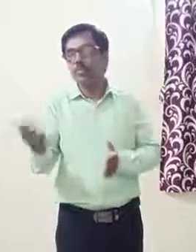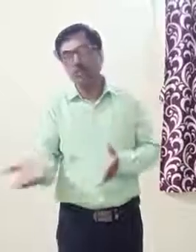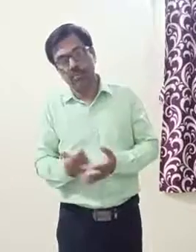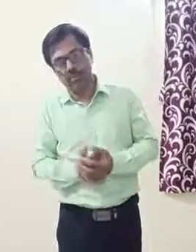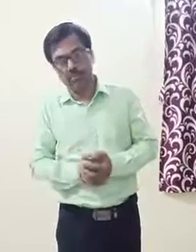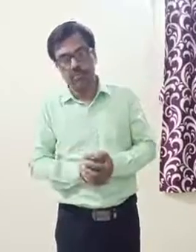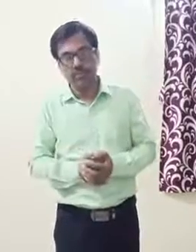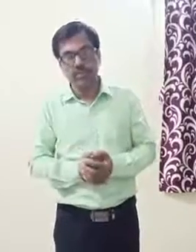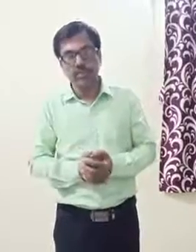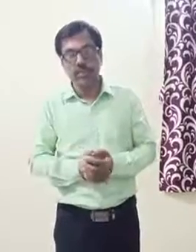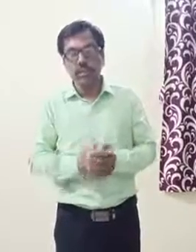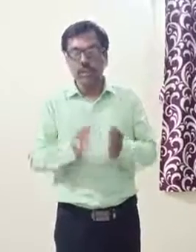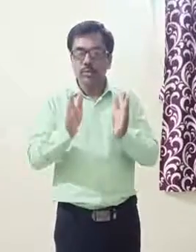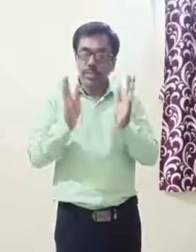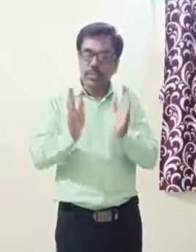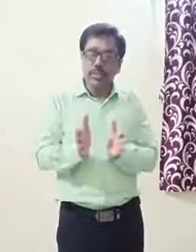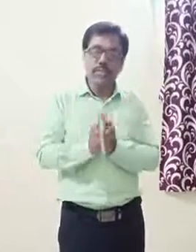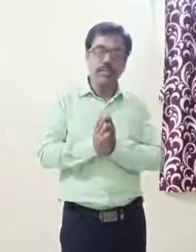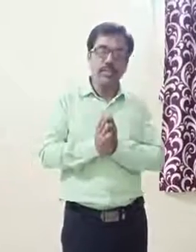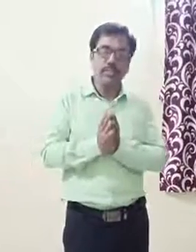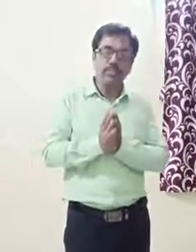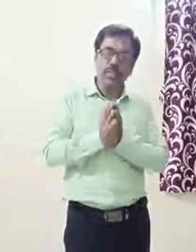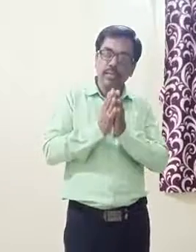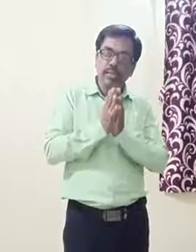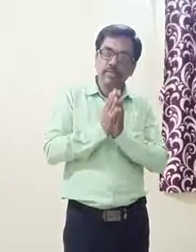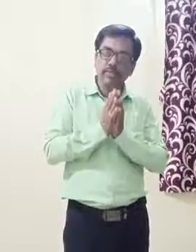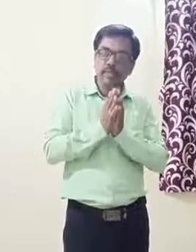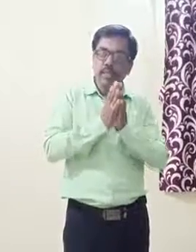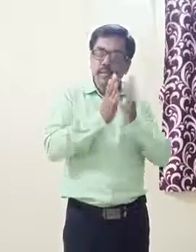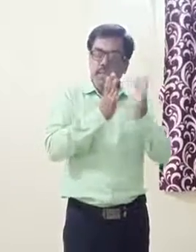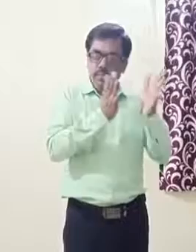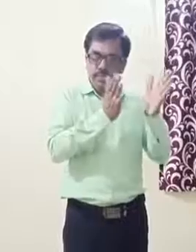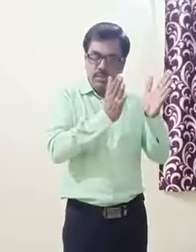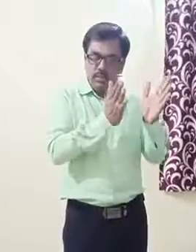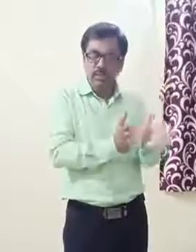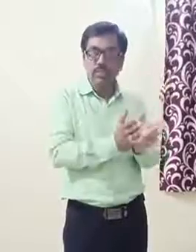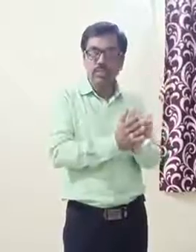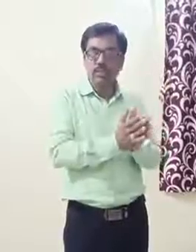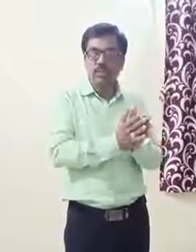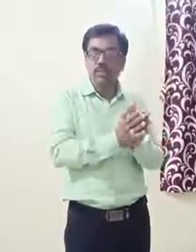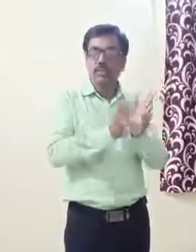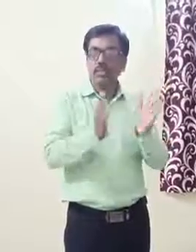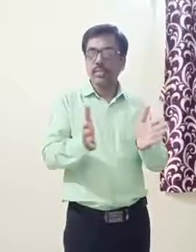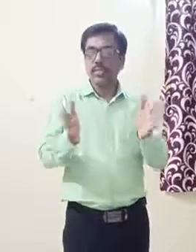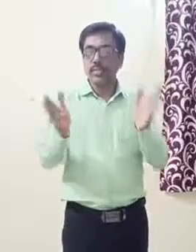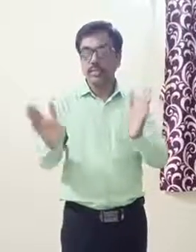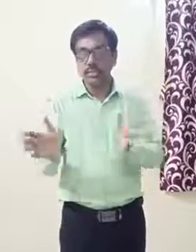republic. So in this way, when this news of the success of the French